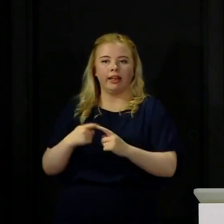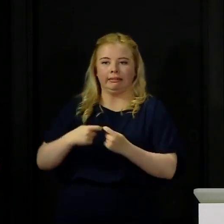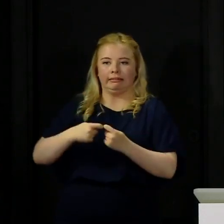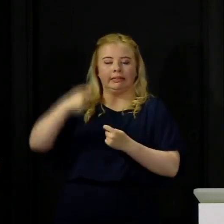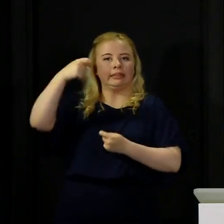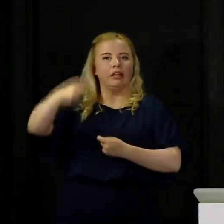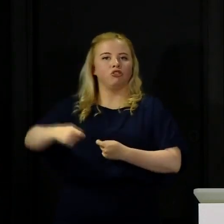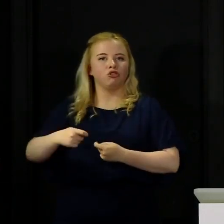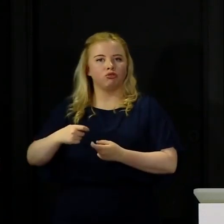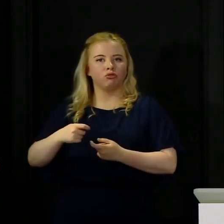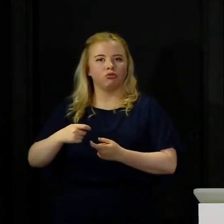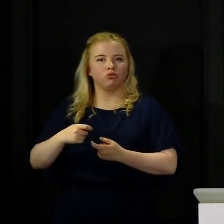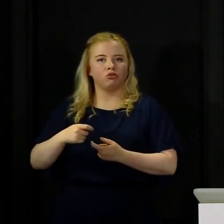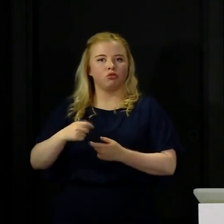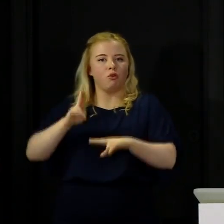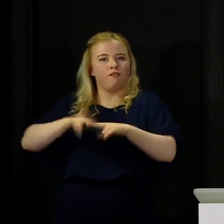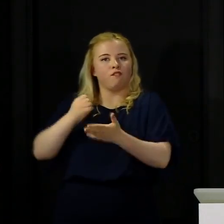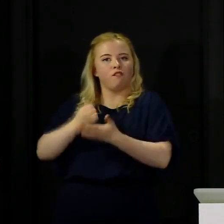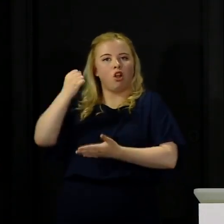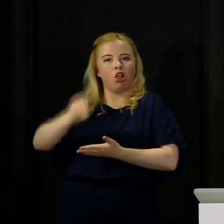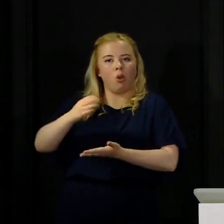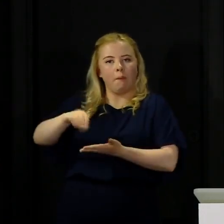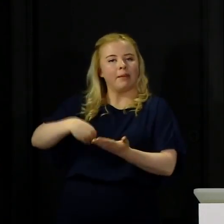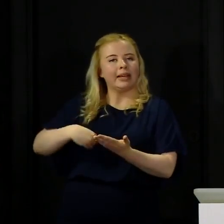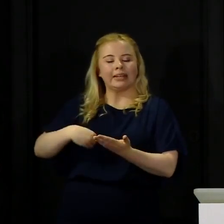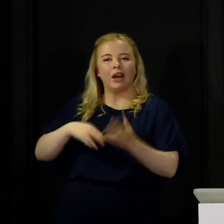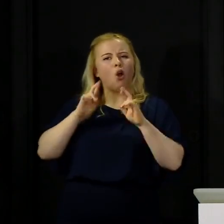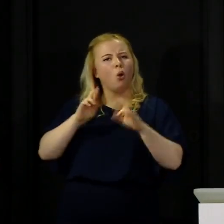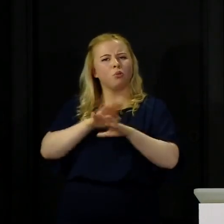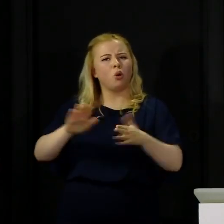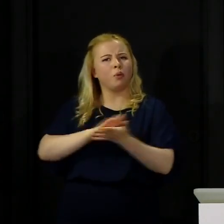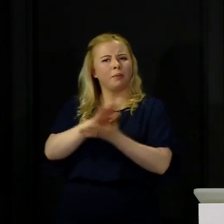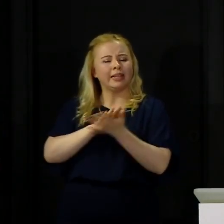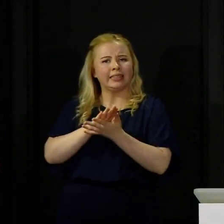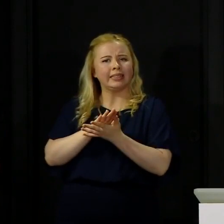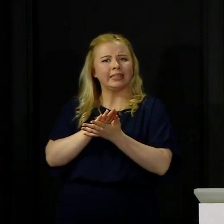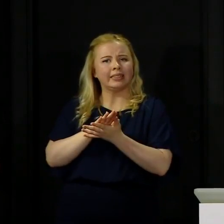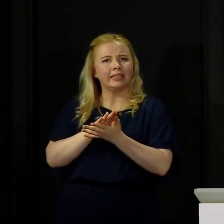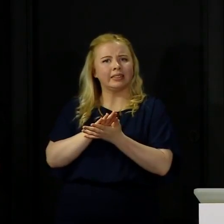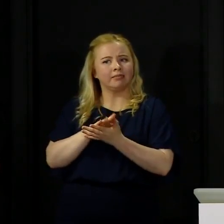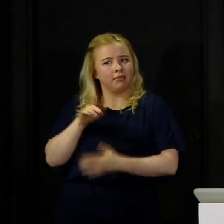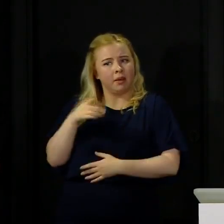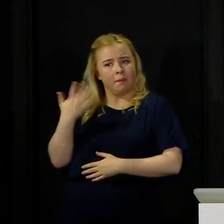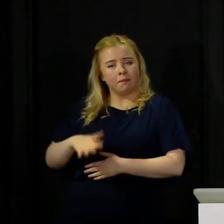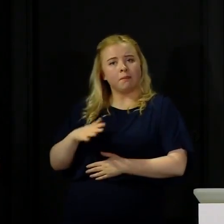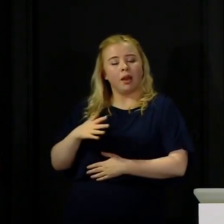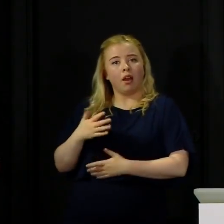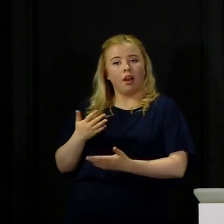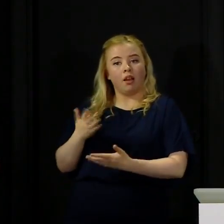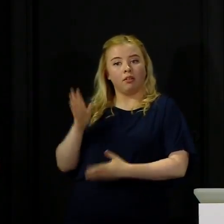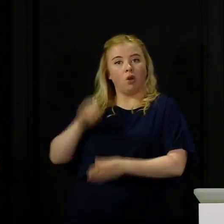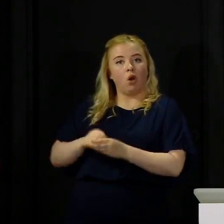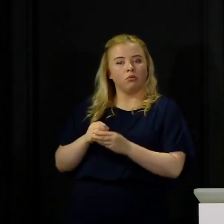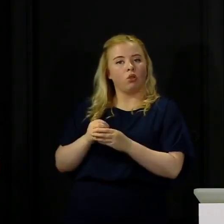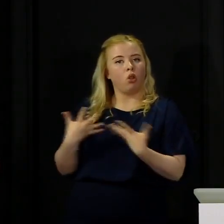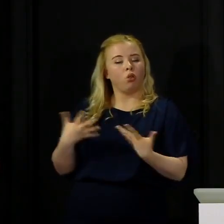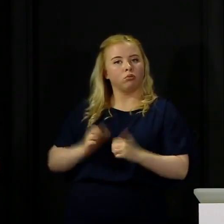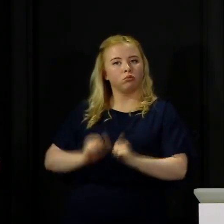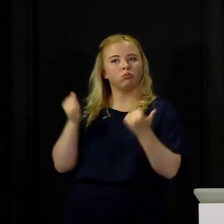mean. I think the Chancellor has brought forward very, very welcome interventions thus far, and I hope that there is